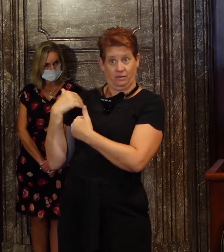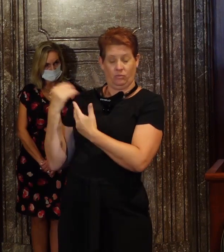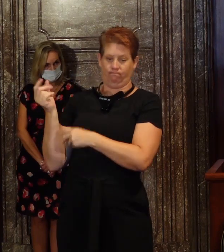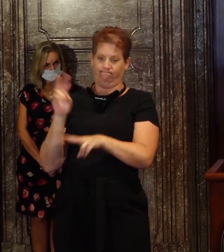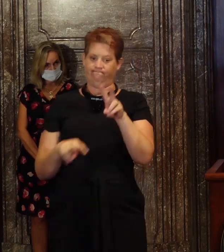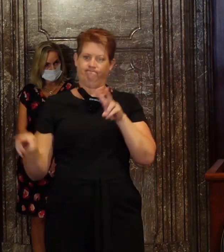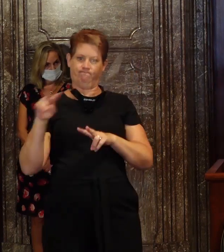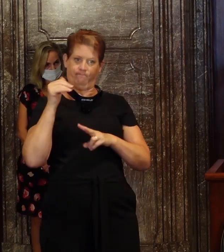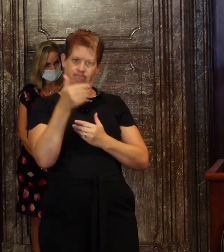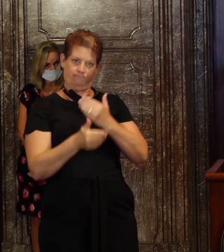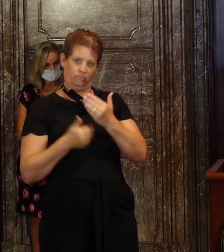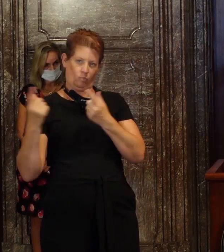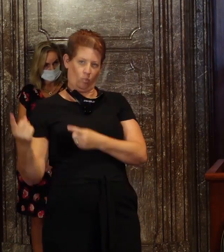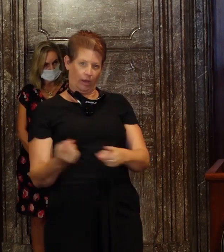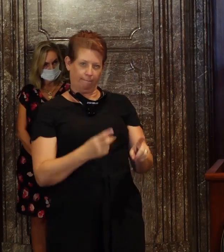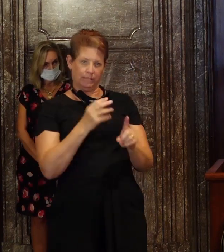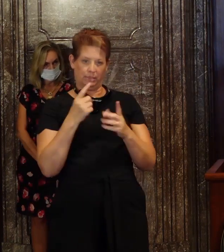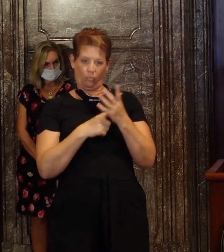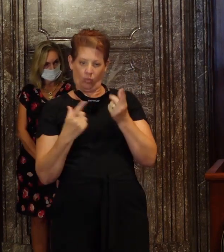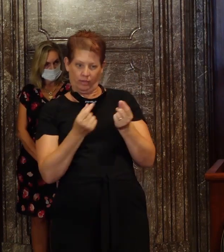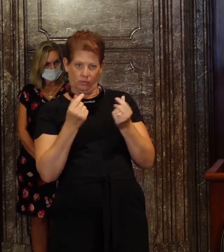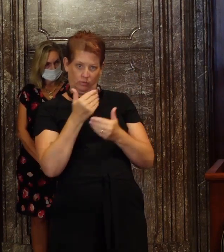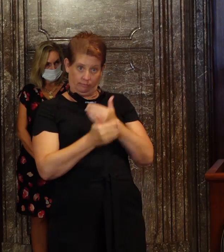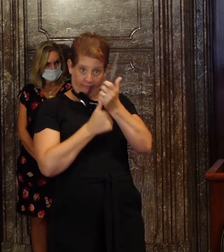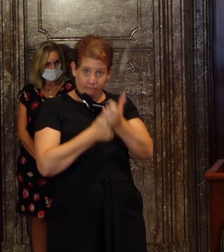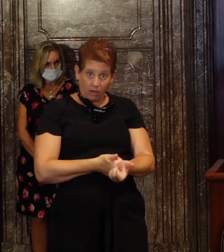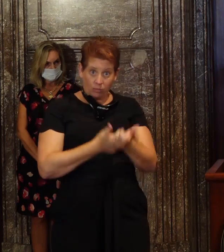progress and the process under this process,